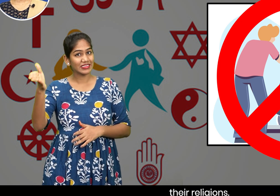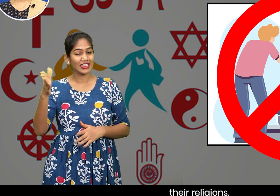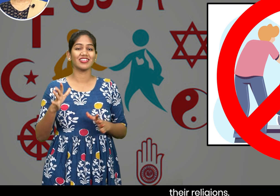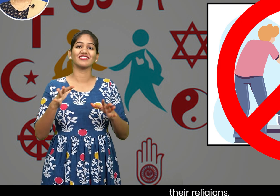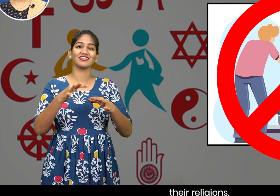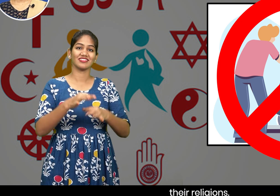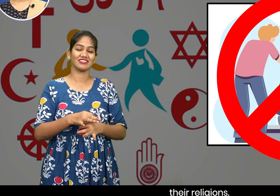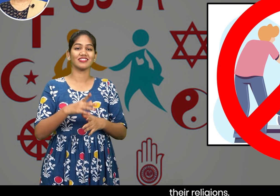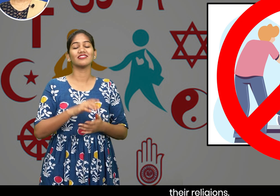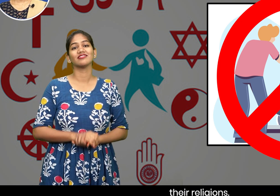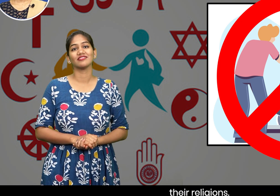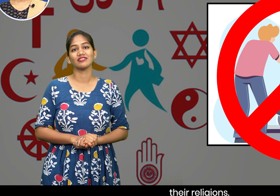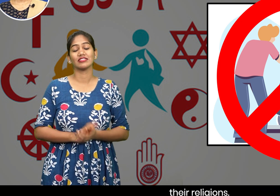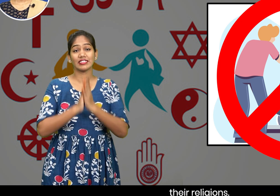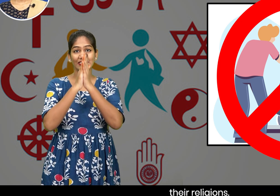religions.